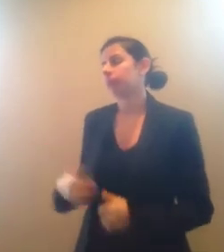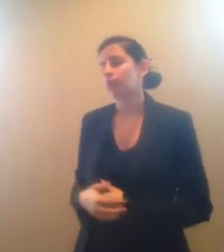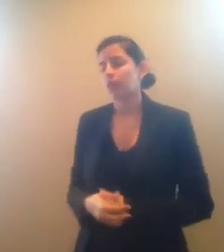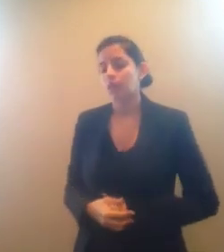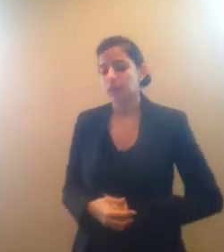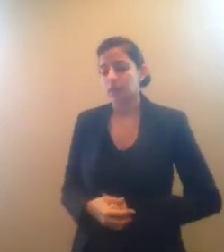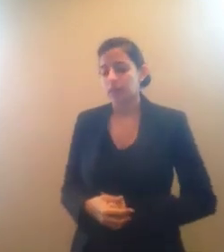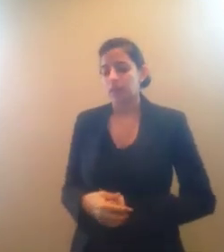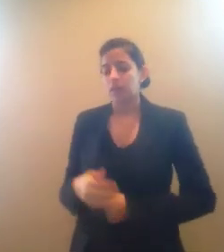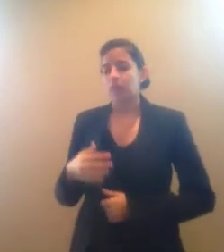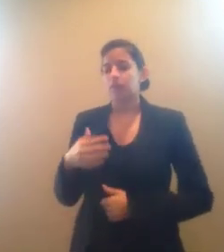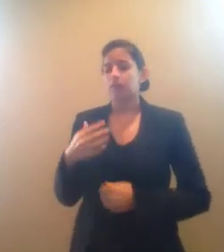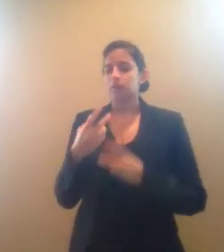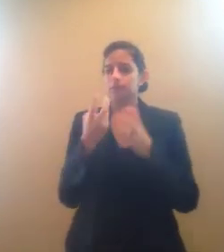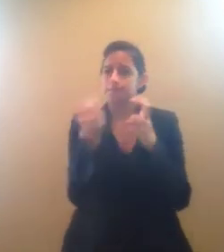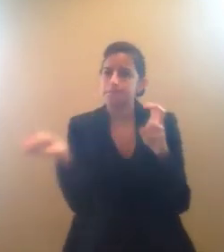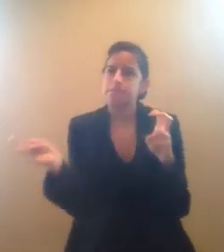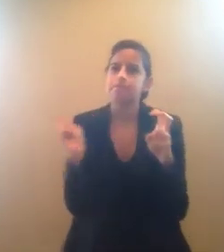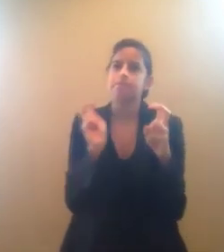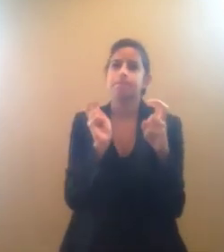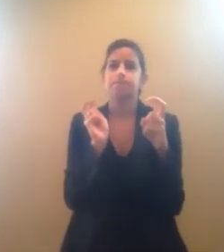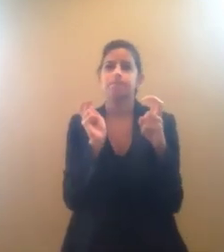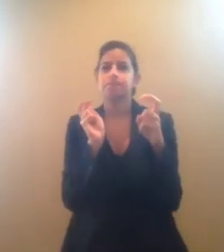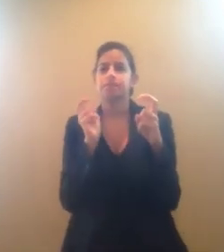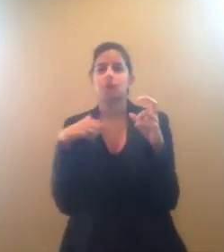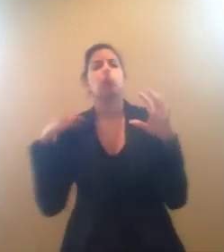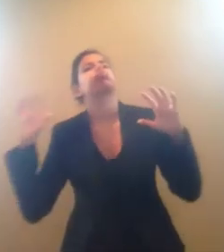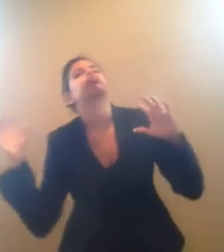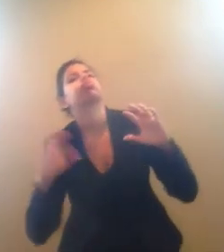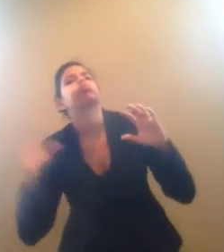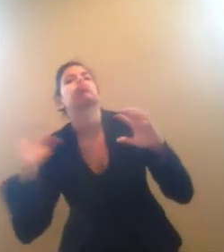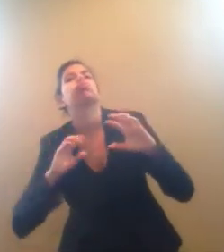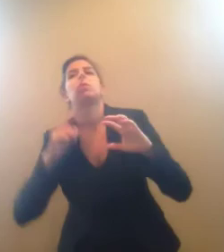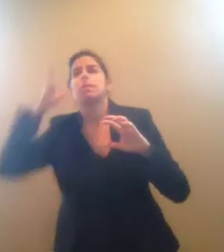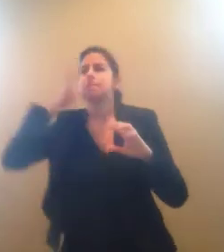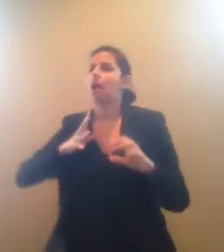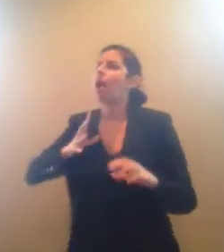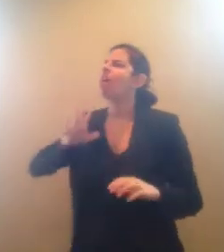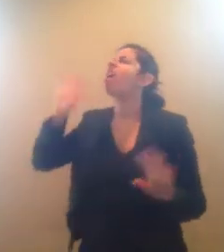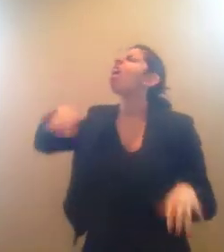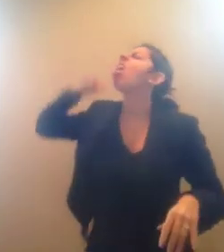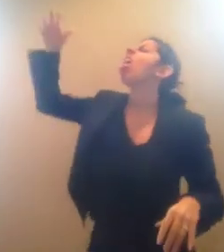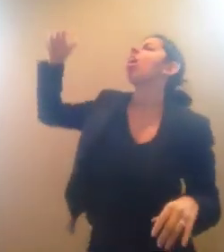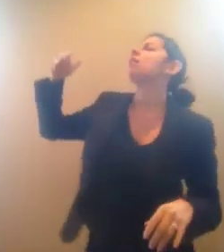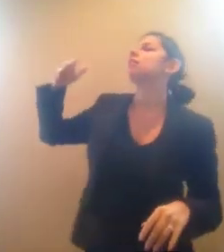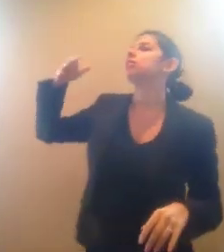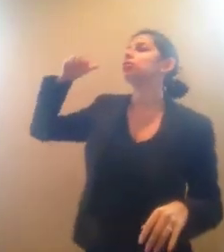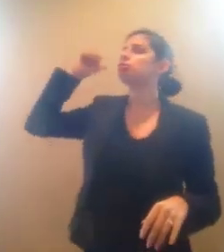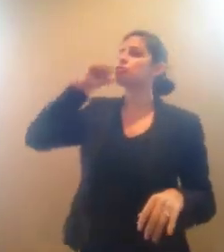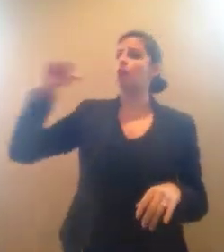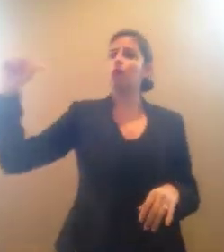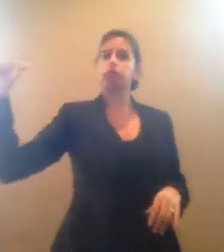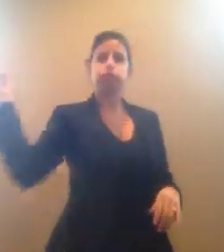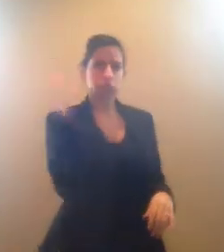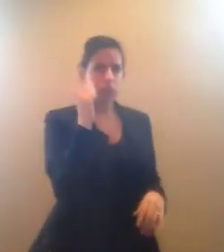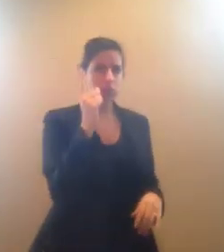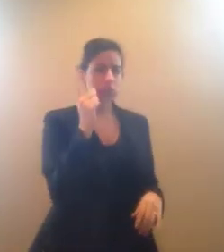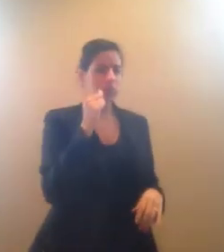talking, I saw him yell something, and Unsuk came and brought us some food. And I had this whole mental picture of sort